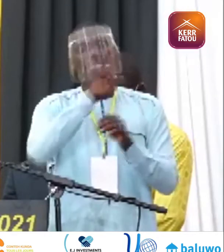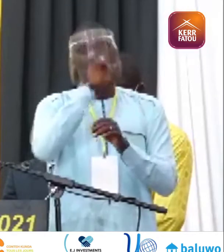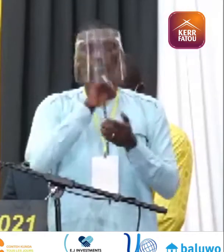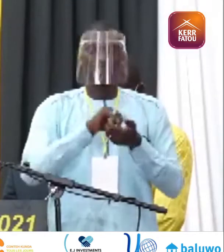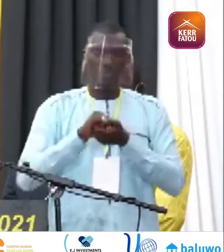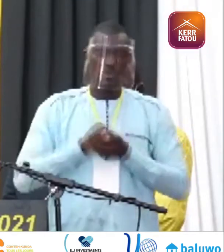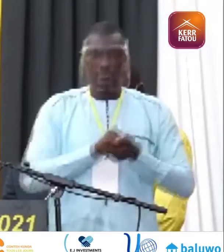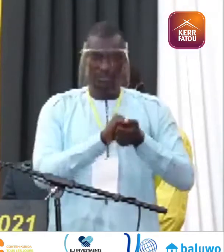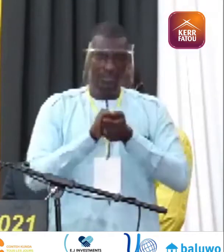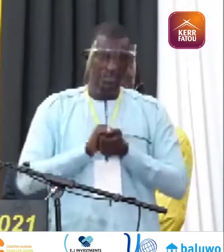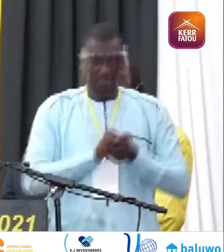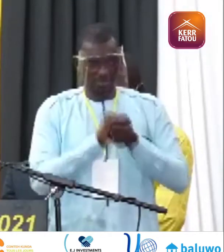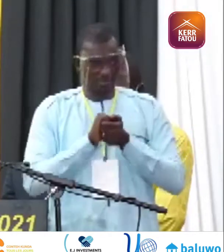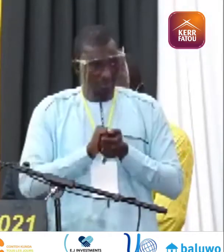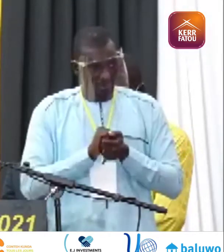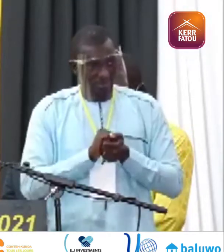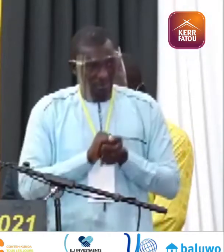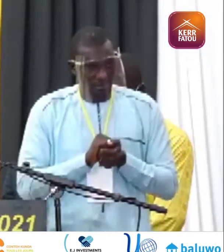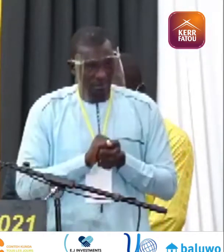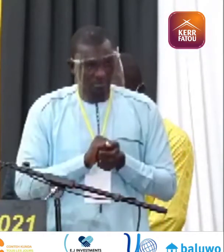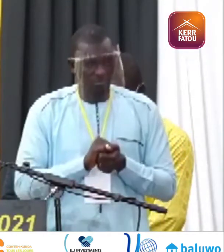Organizing Committee